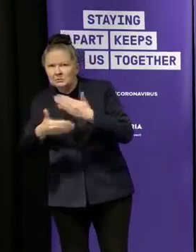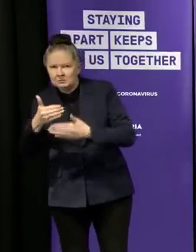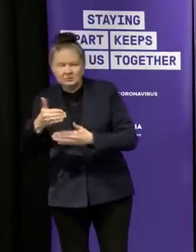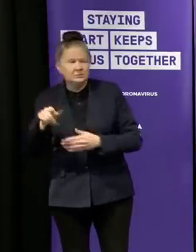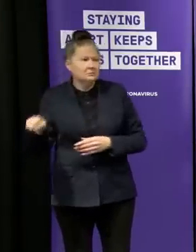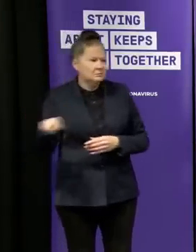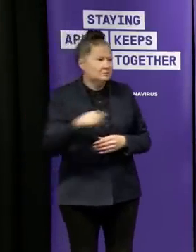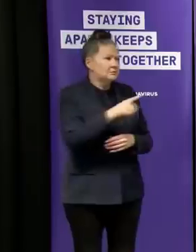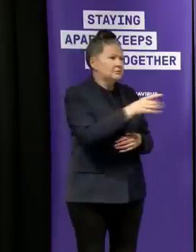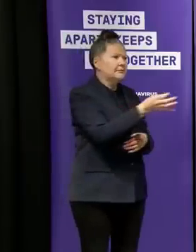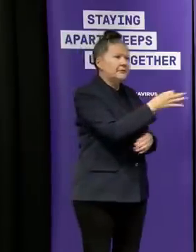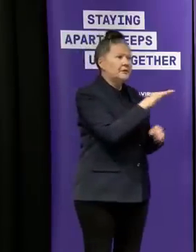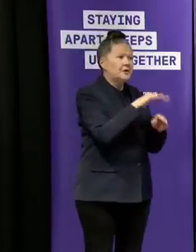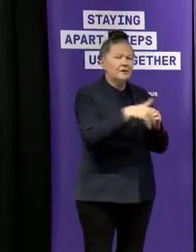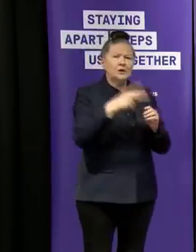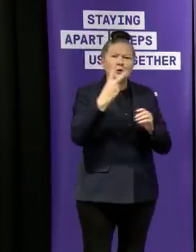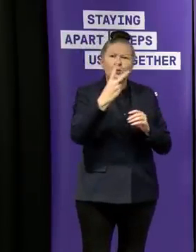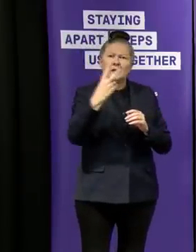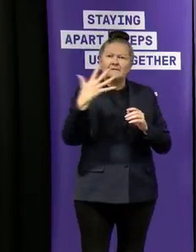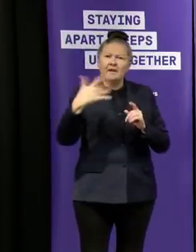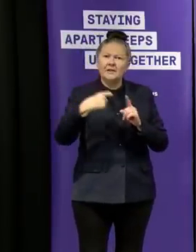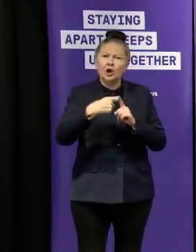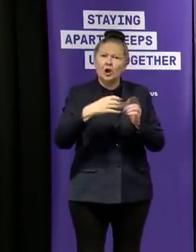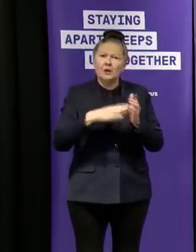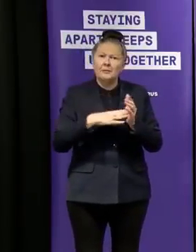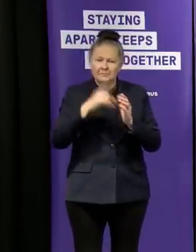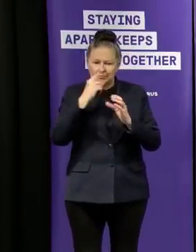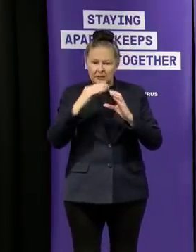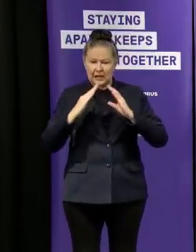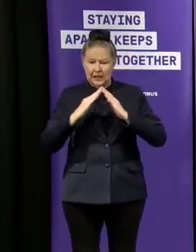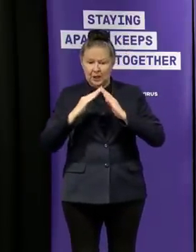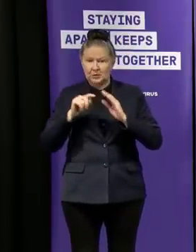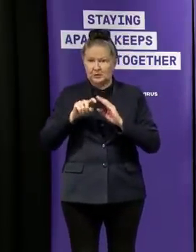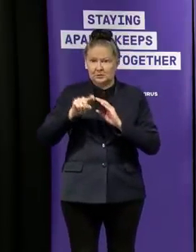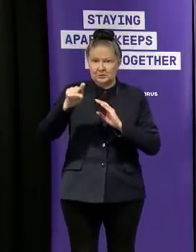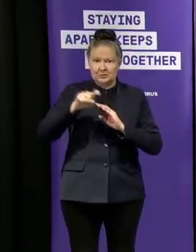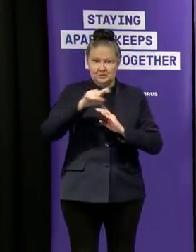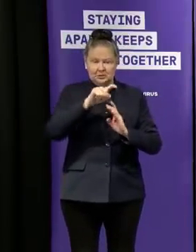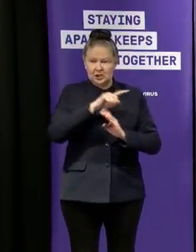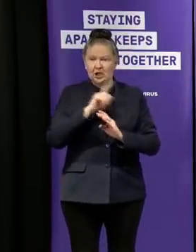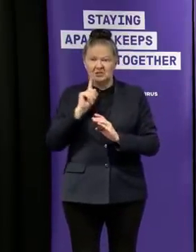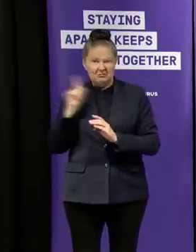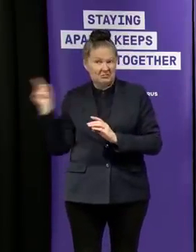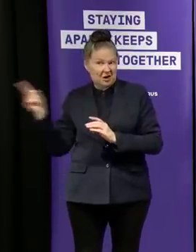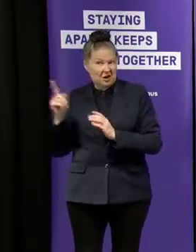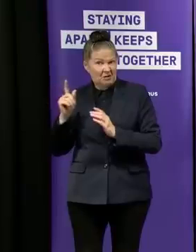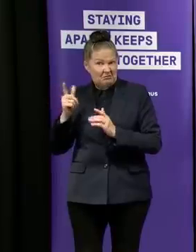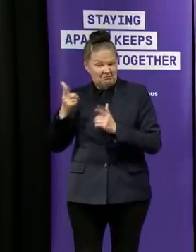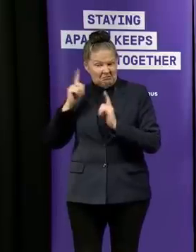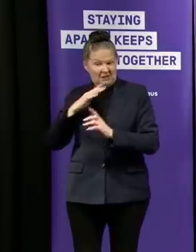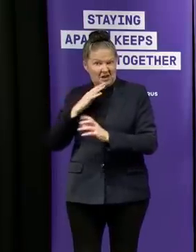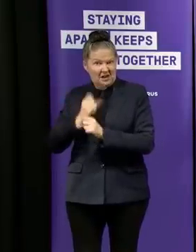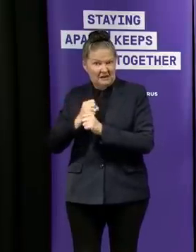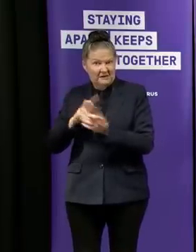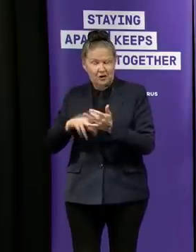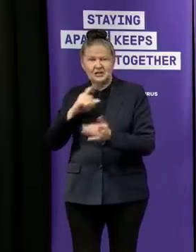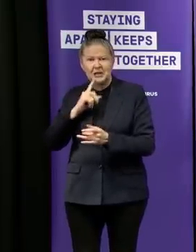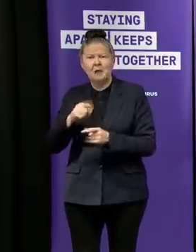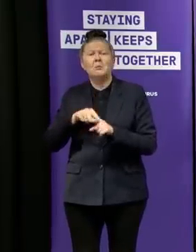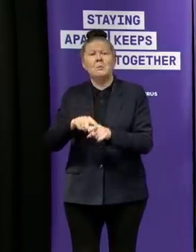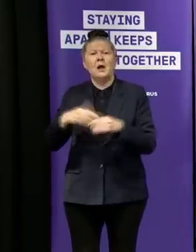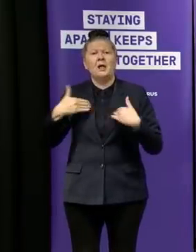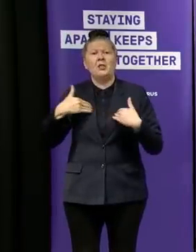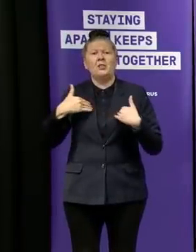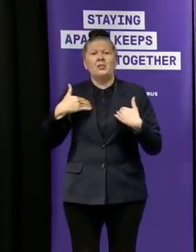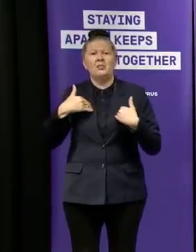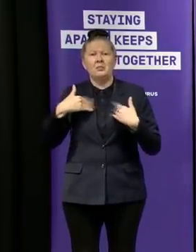on the 25-kilometre limit, the Premier said that it was a decision made on the best health advice available. Can you just